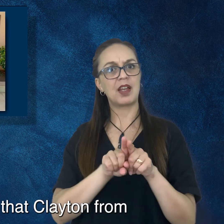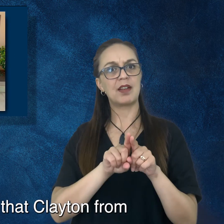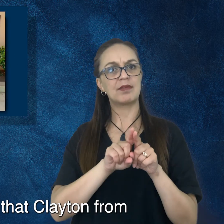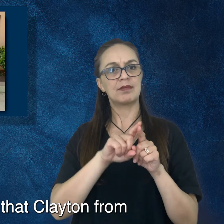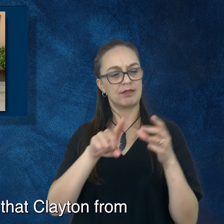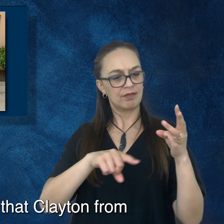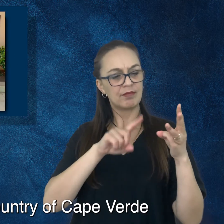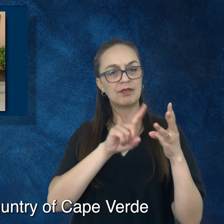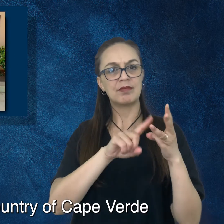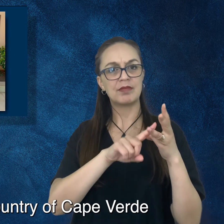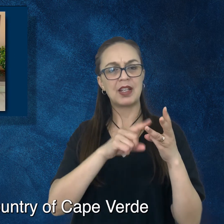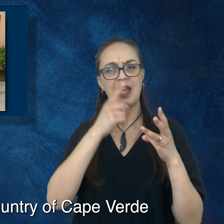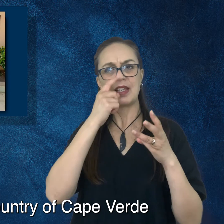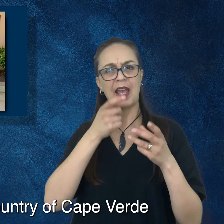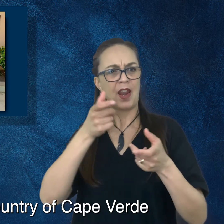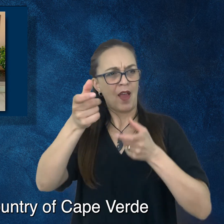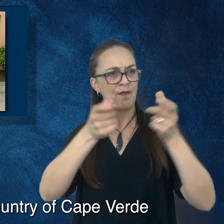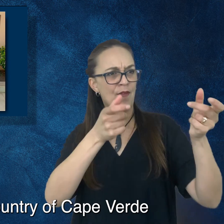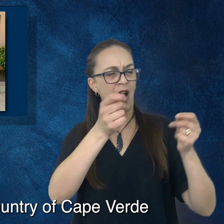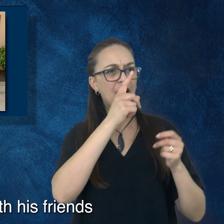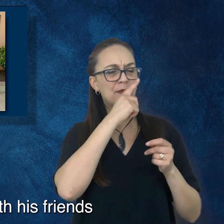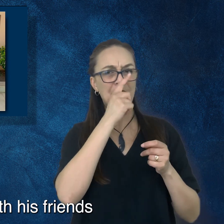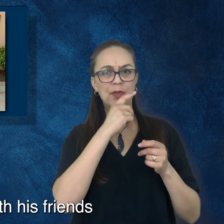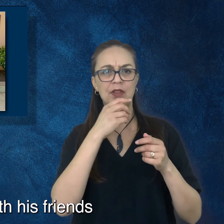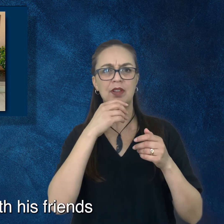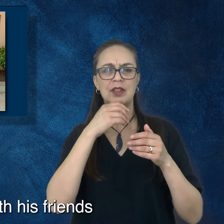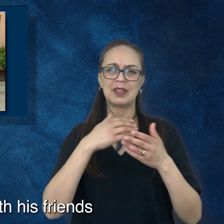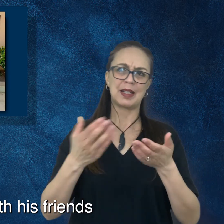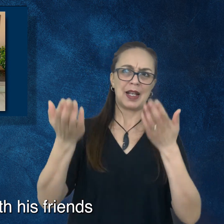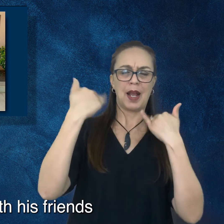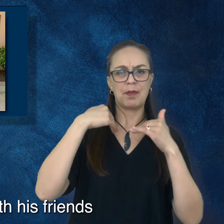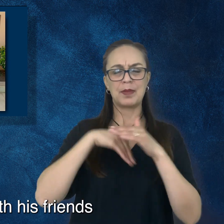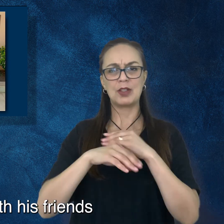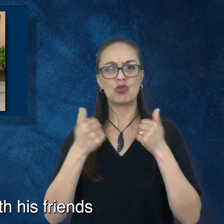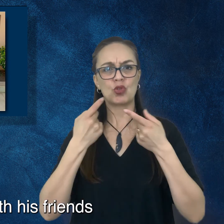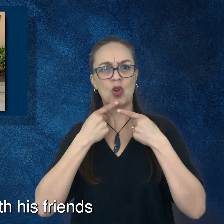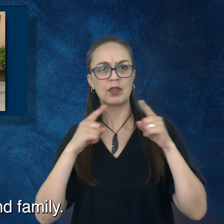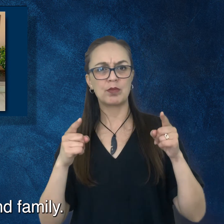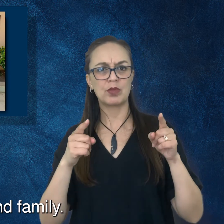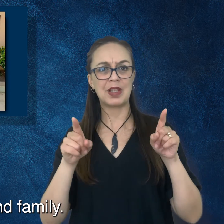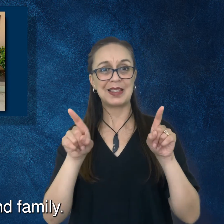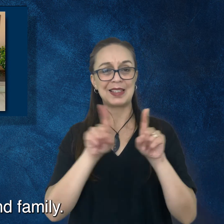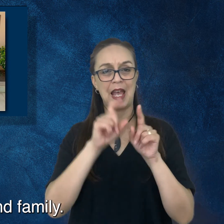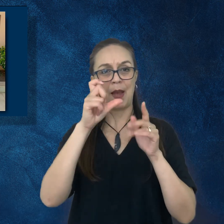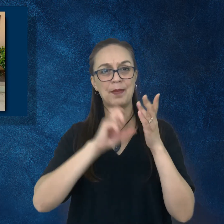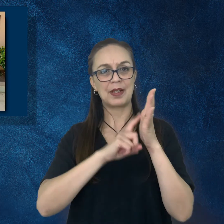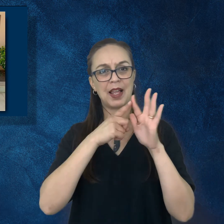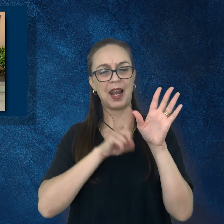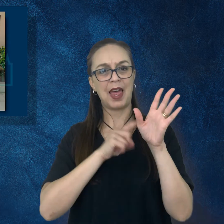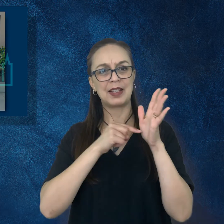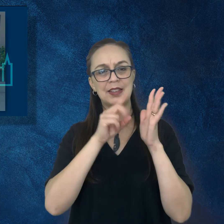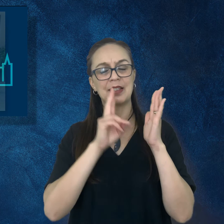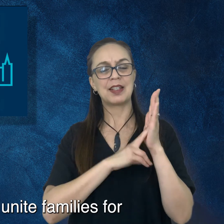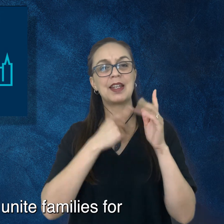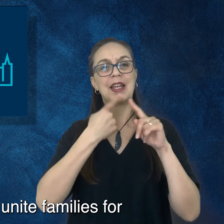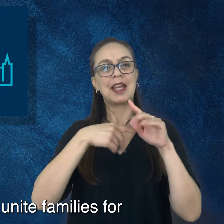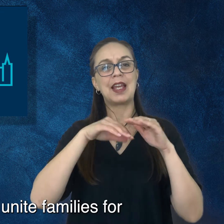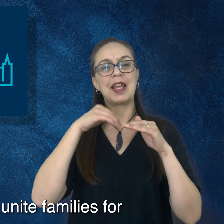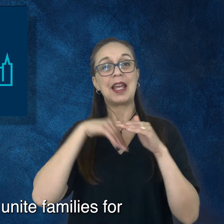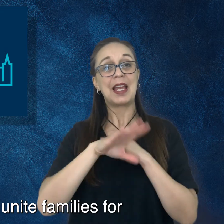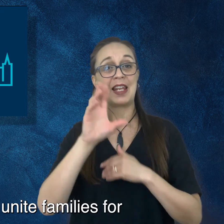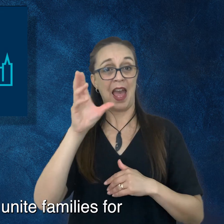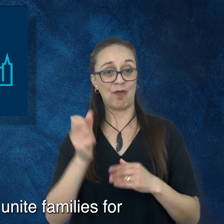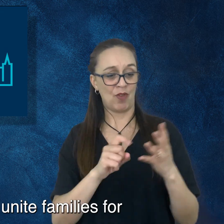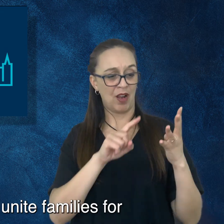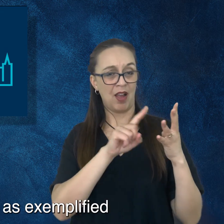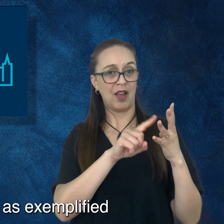Clayton, from the African country of Cape Verde, did with his friends and family. Finally,